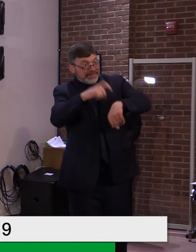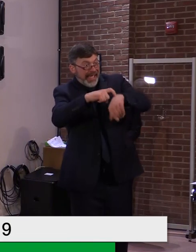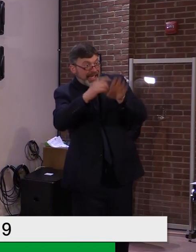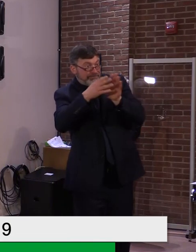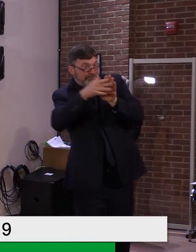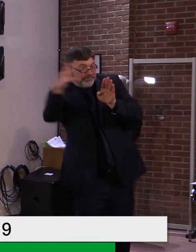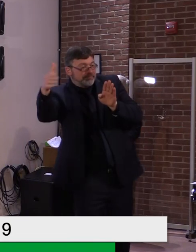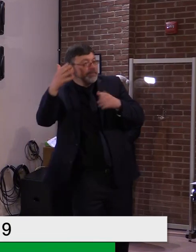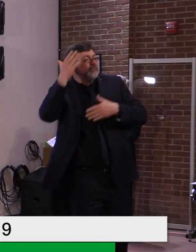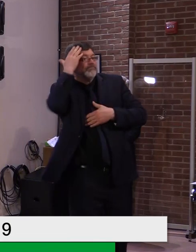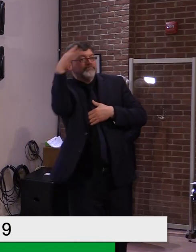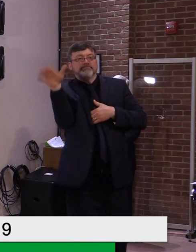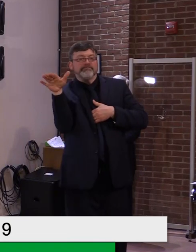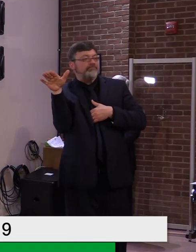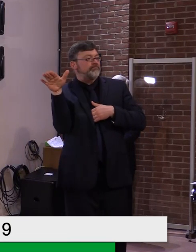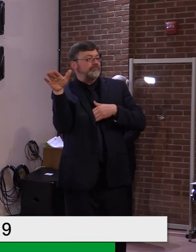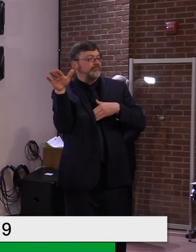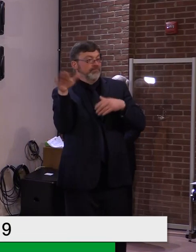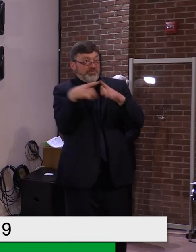contemplating that.